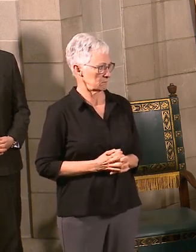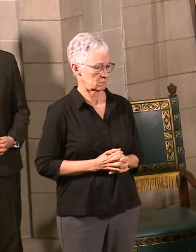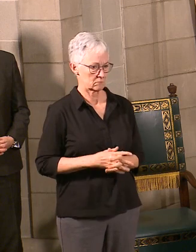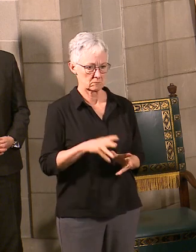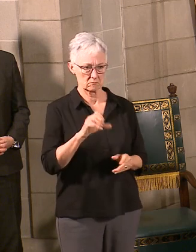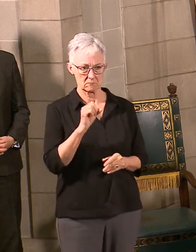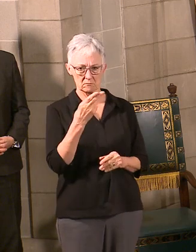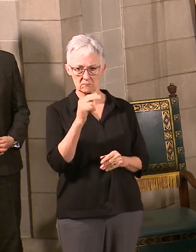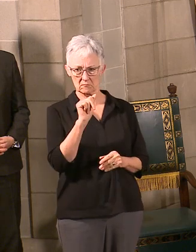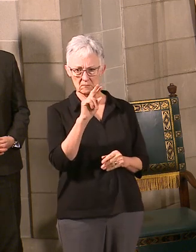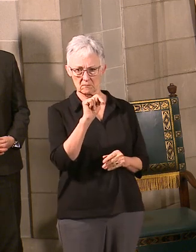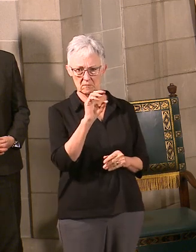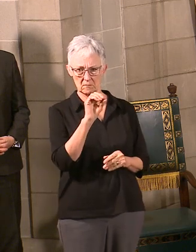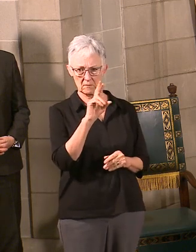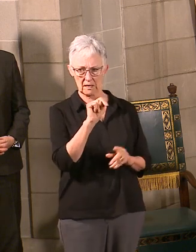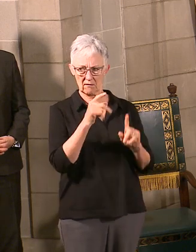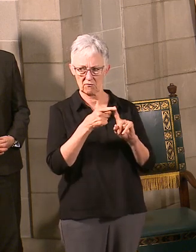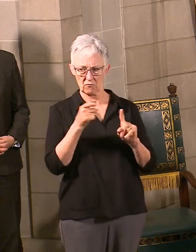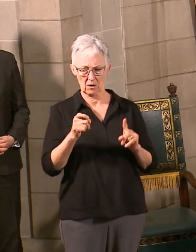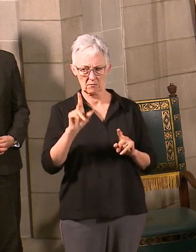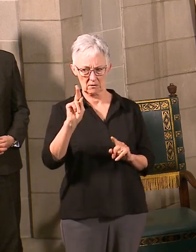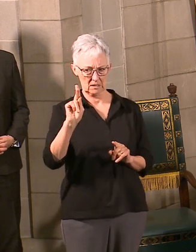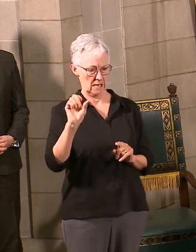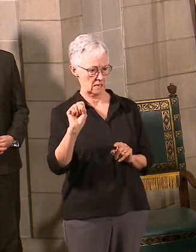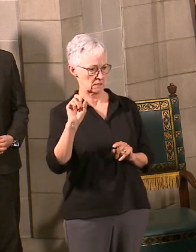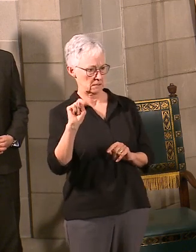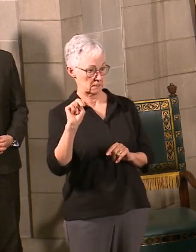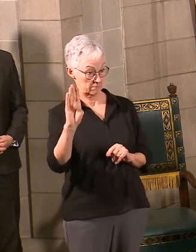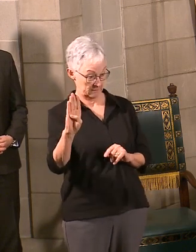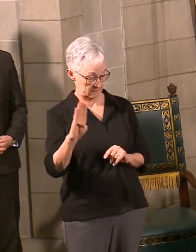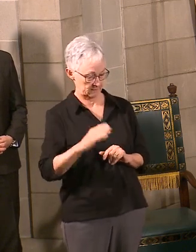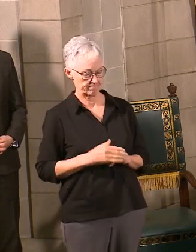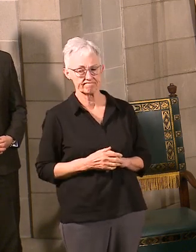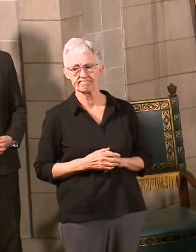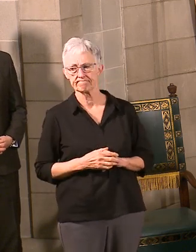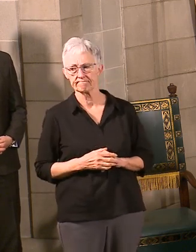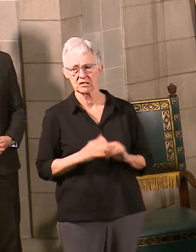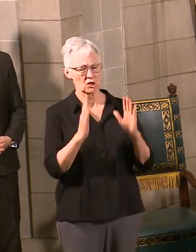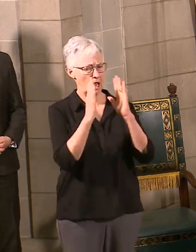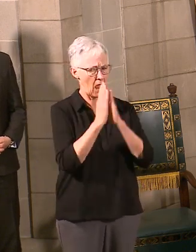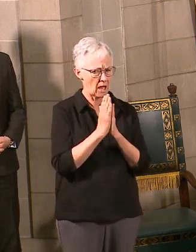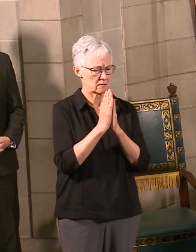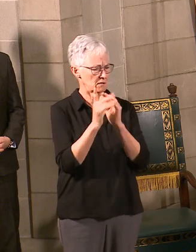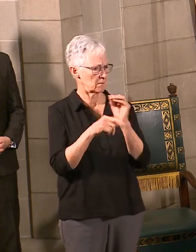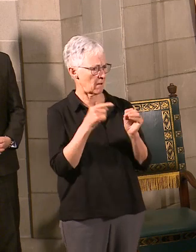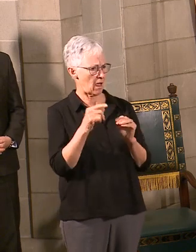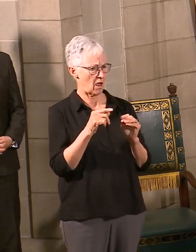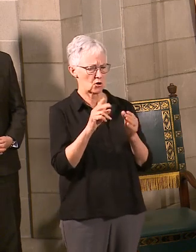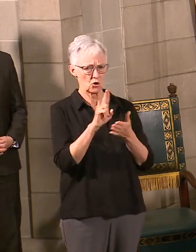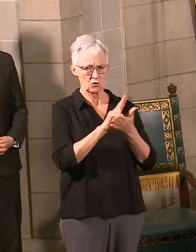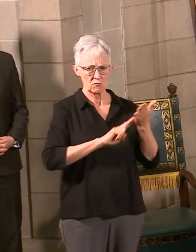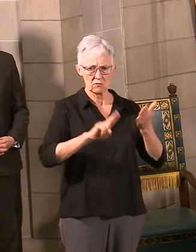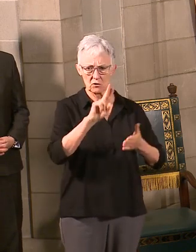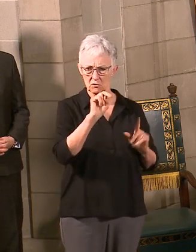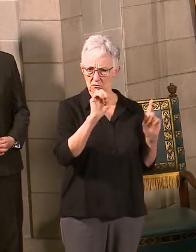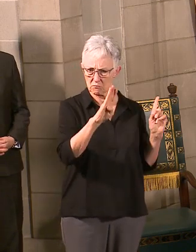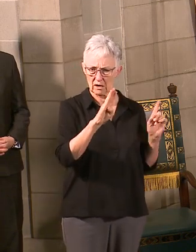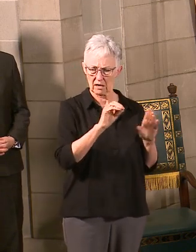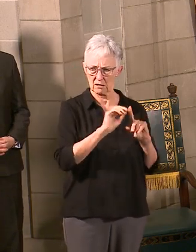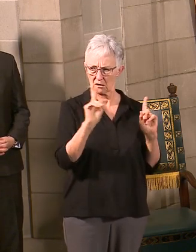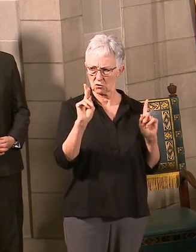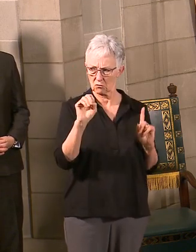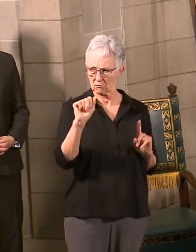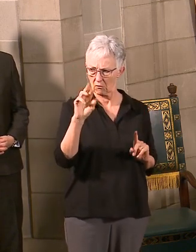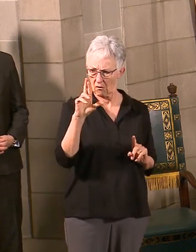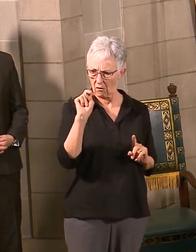Shannon Hecht from KSNB has a lot of questions about the UNK quarantine sites. When would people start arriving? How soon will